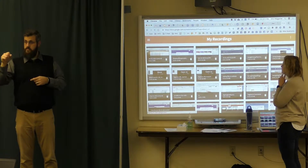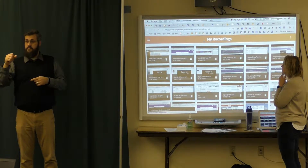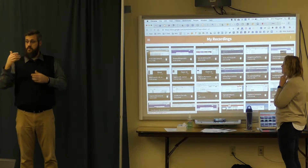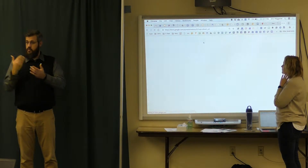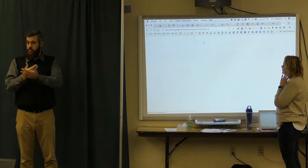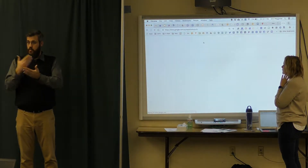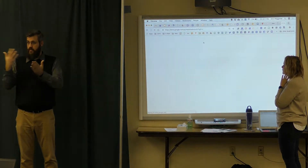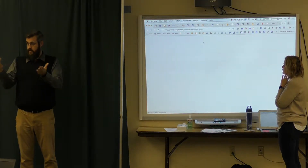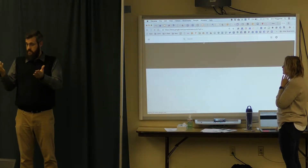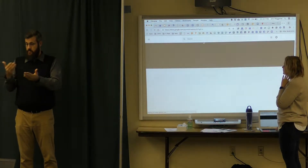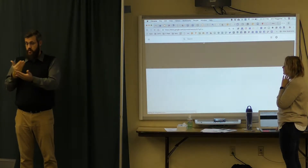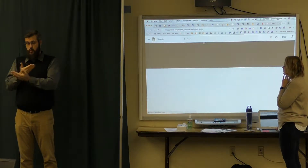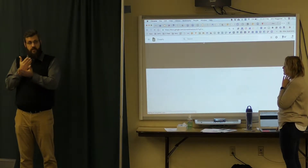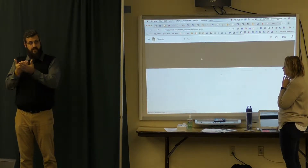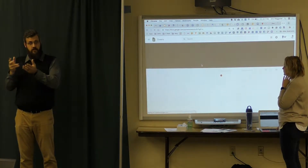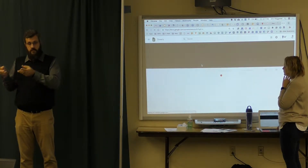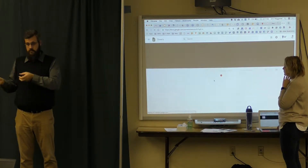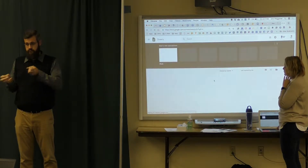new things,